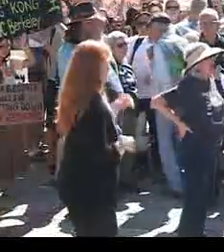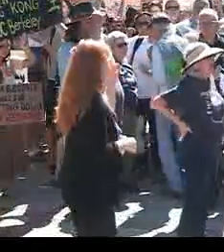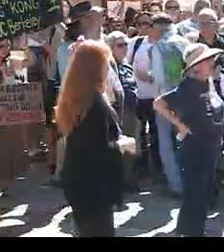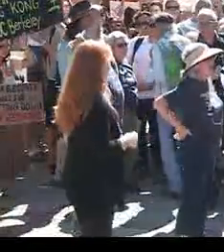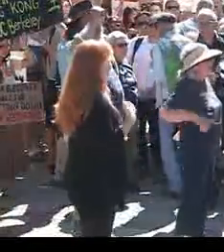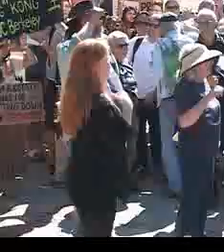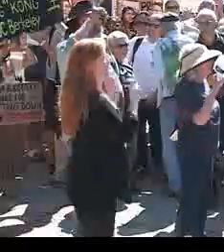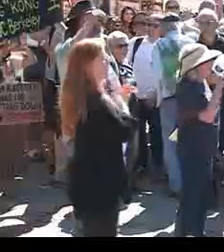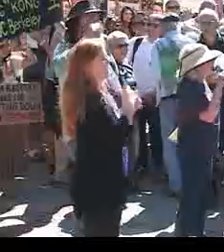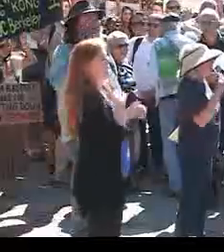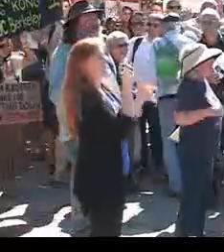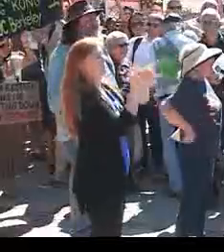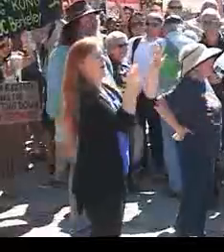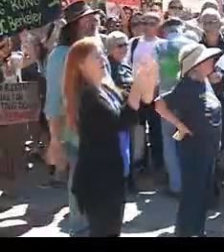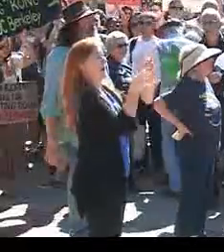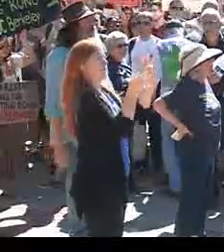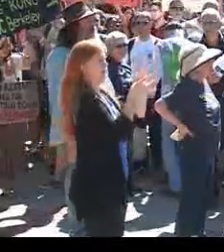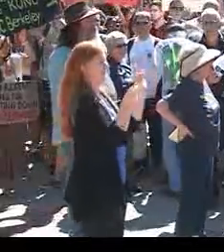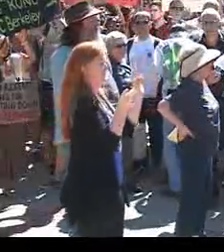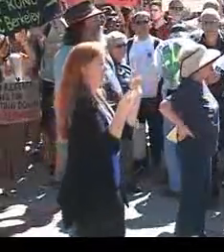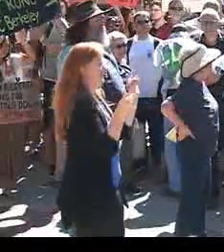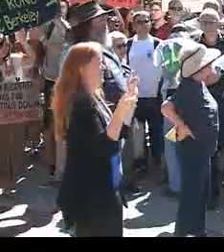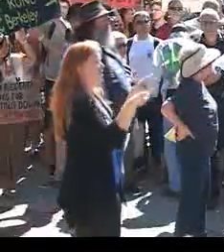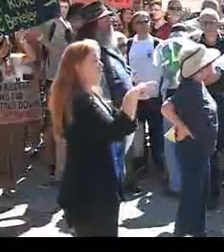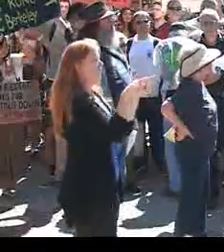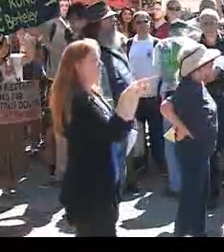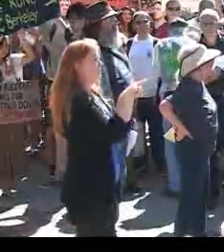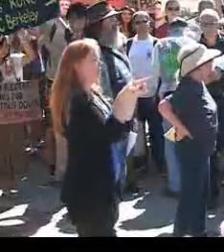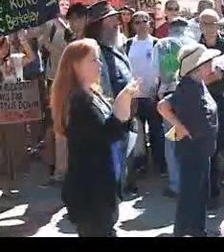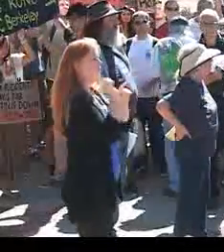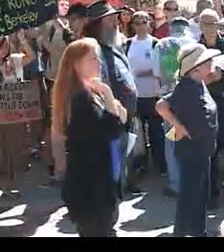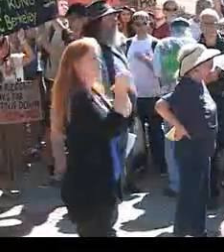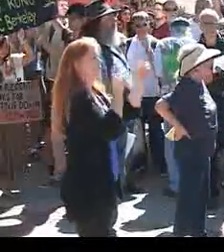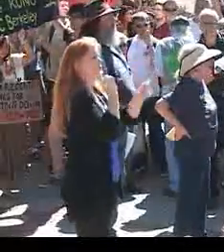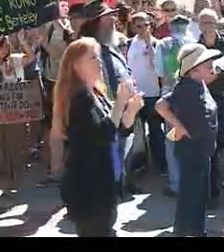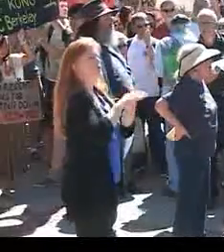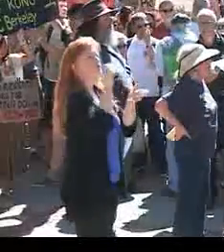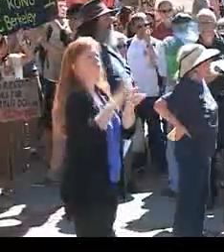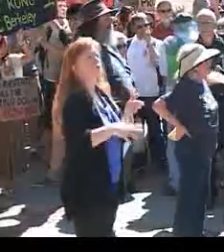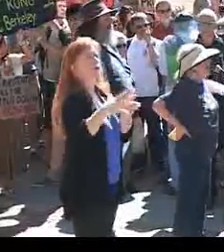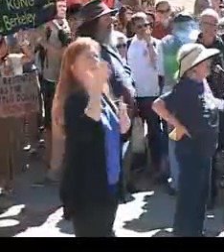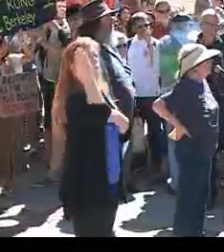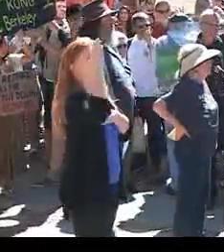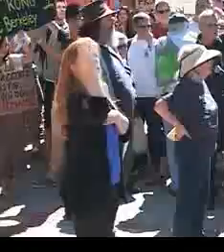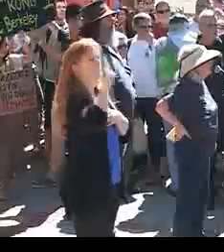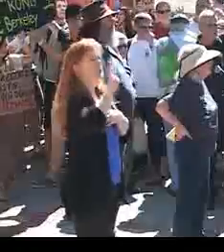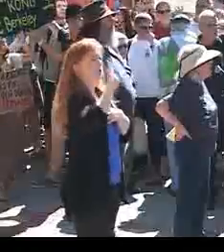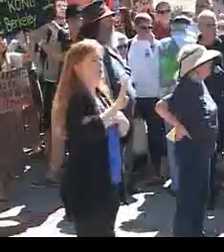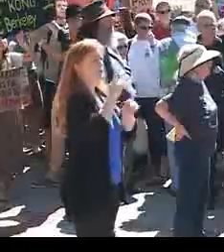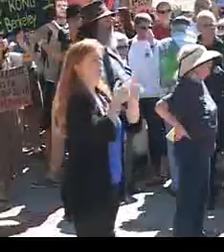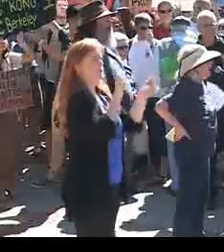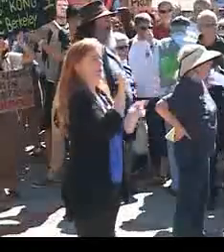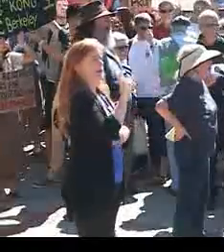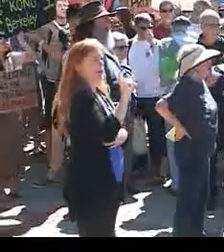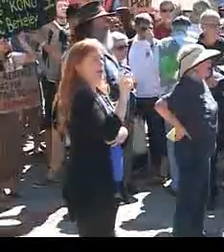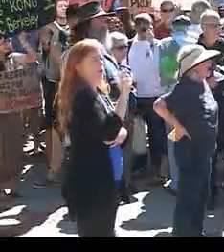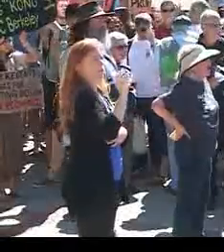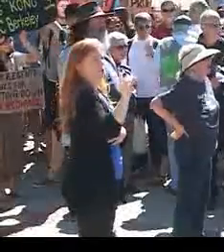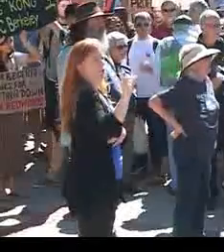We have a message also to the students of Berkeley from Edward Snowden.